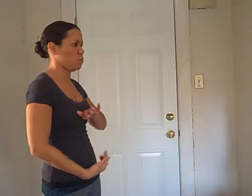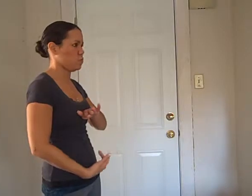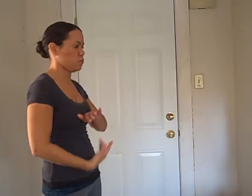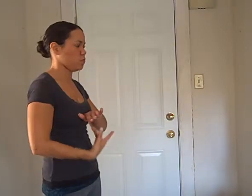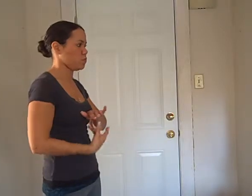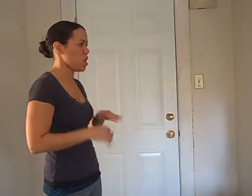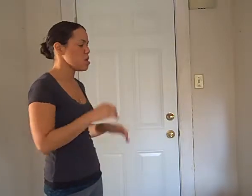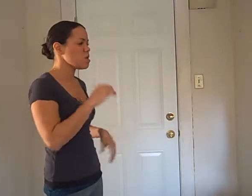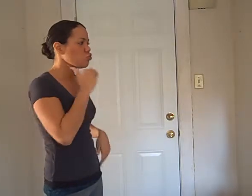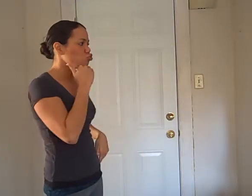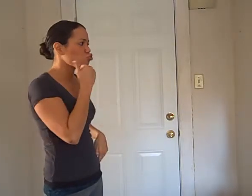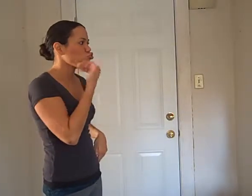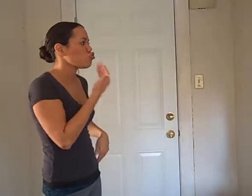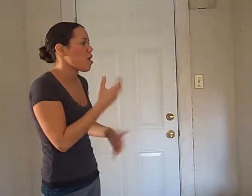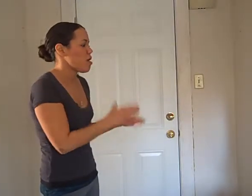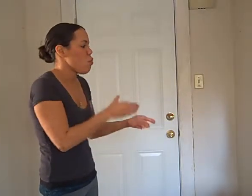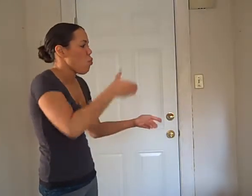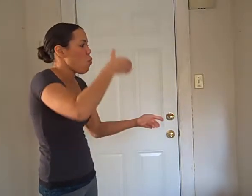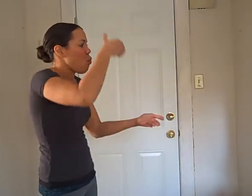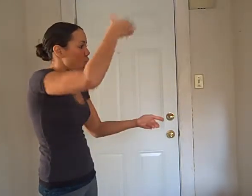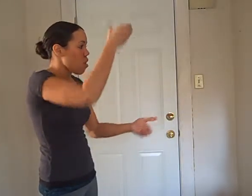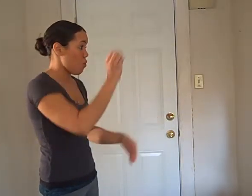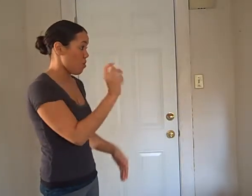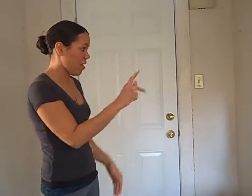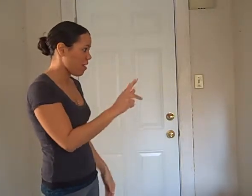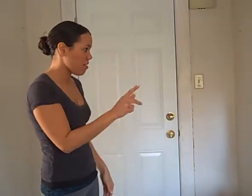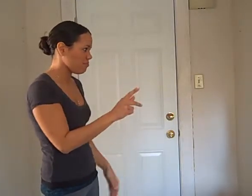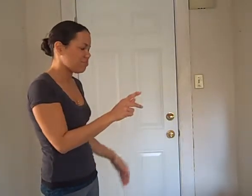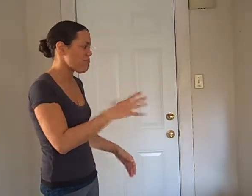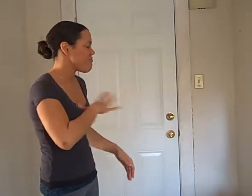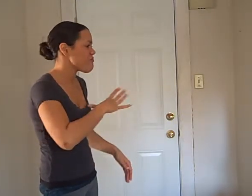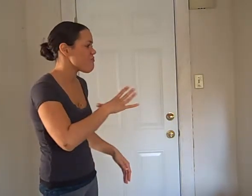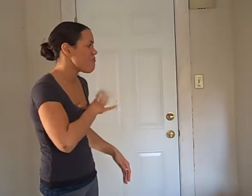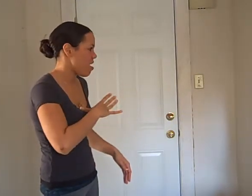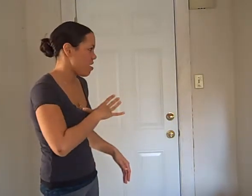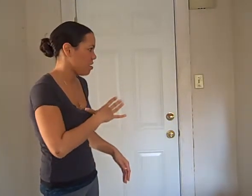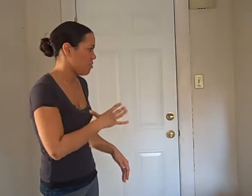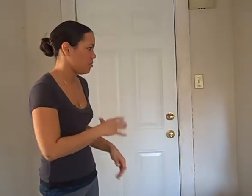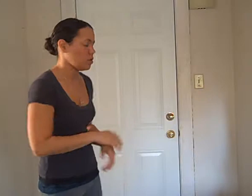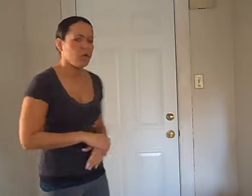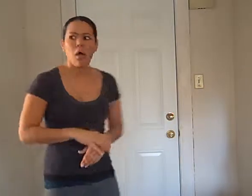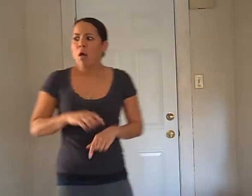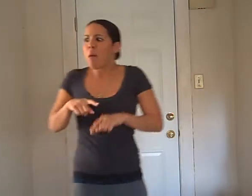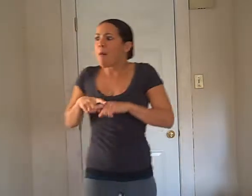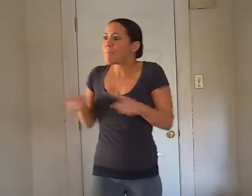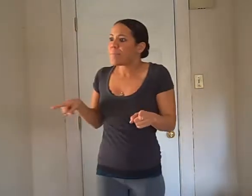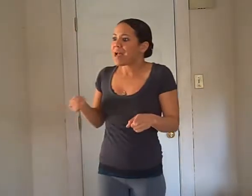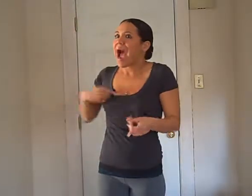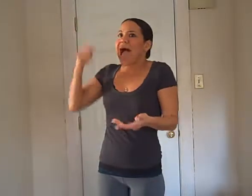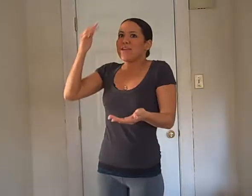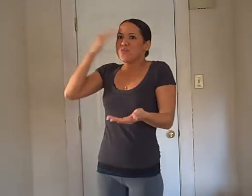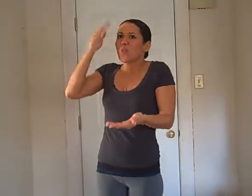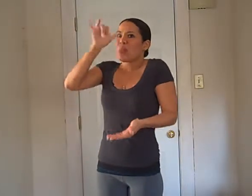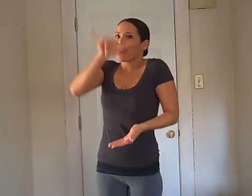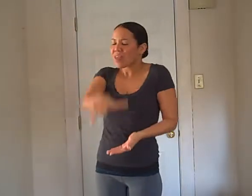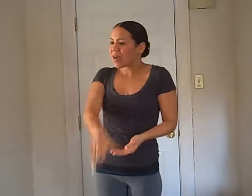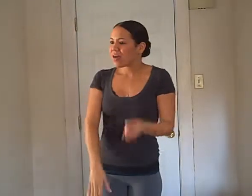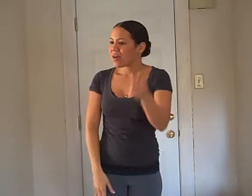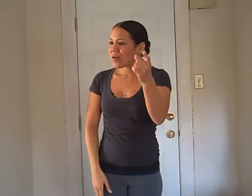and highly magical creature, and its horn... Mr. Lovegood, I recognize the groove markings around the